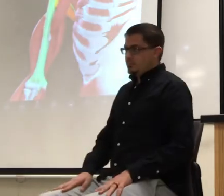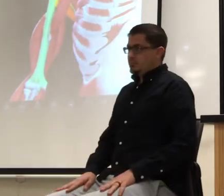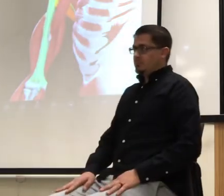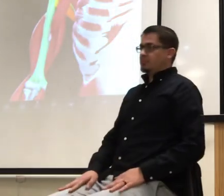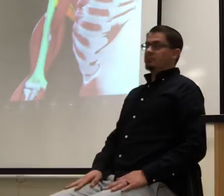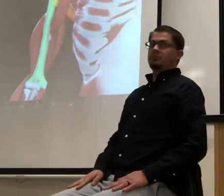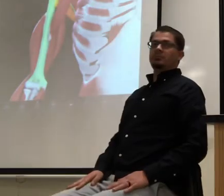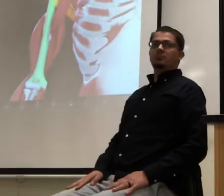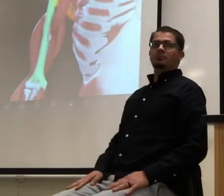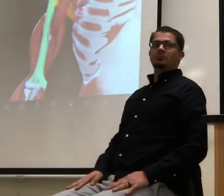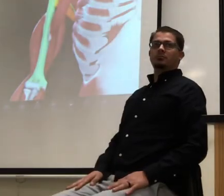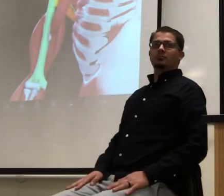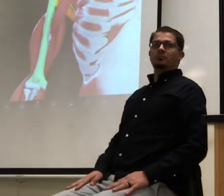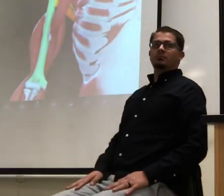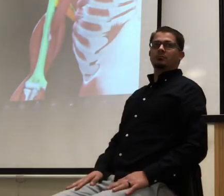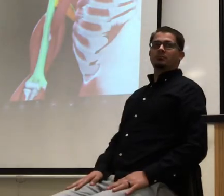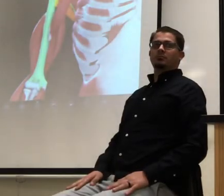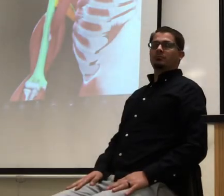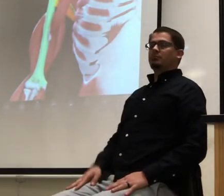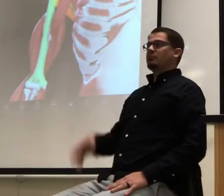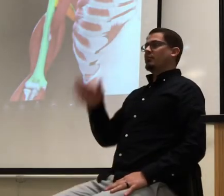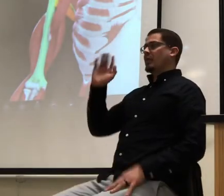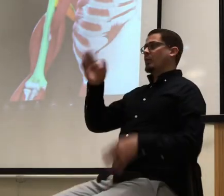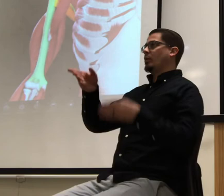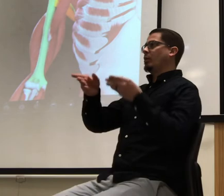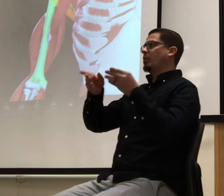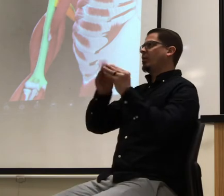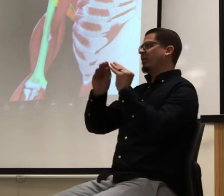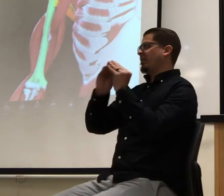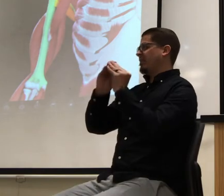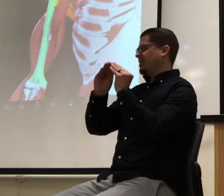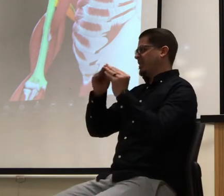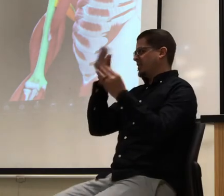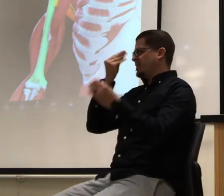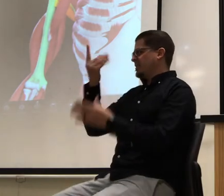Actually, I'm going to correct something here.